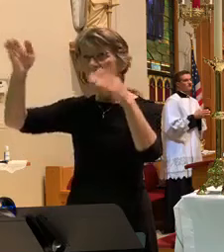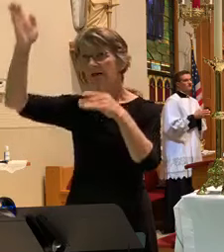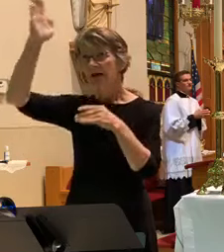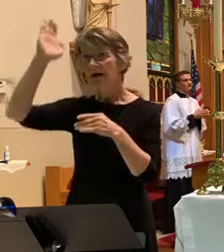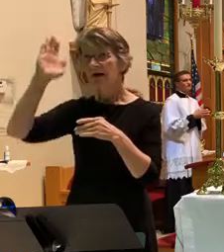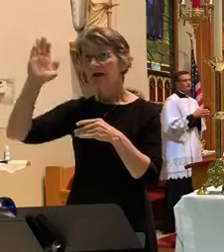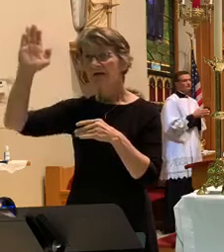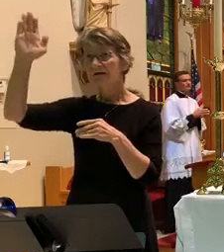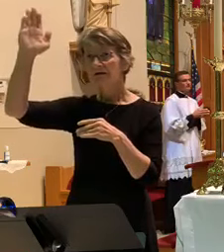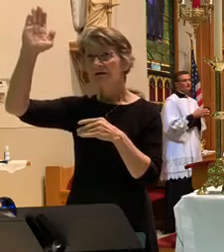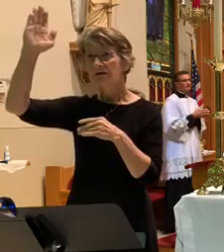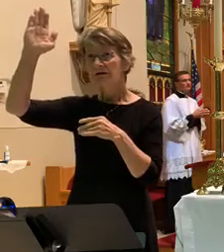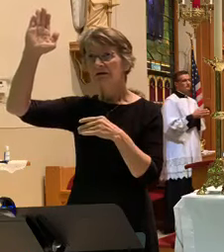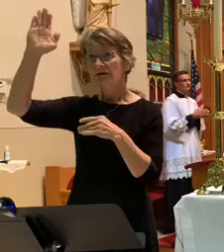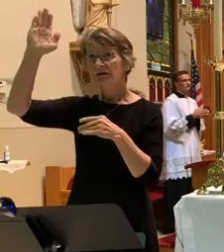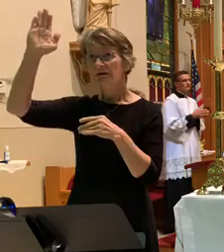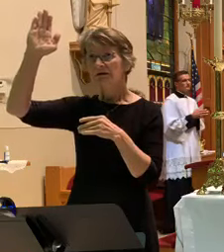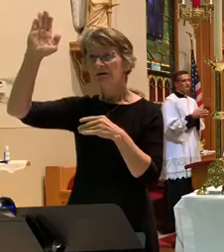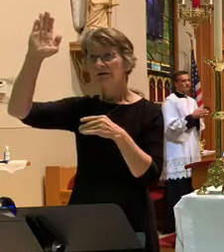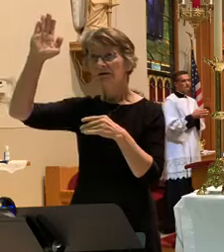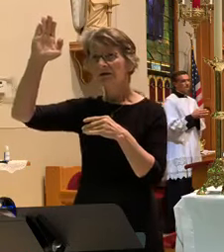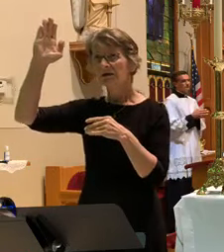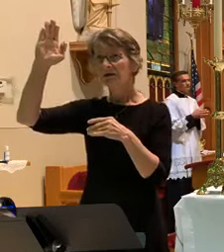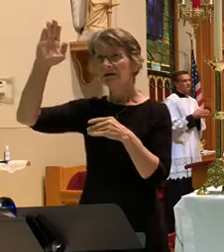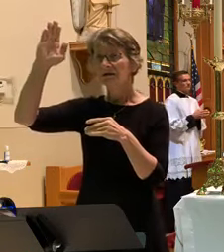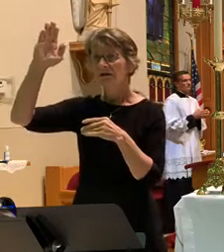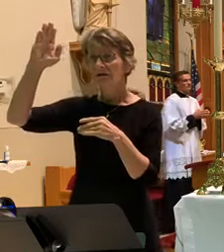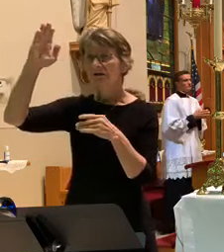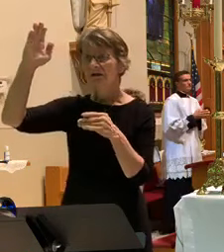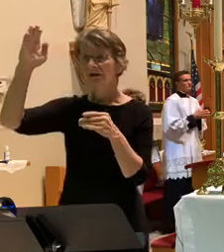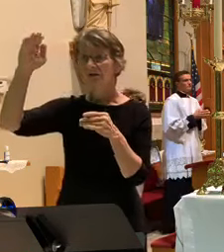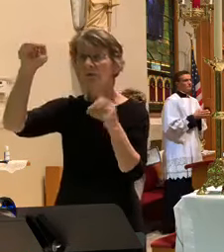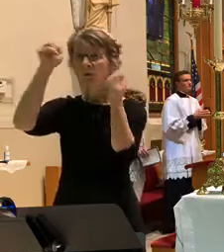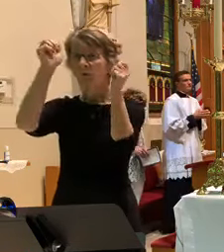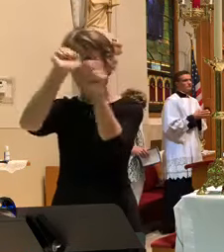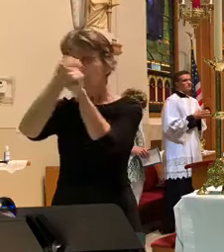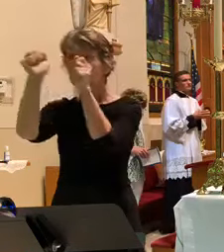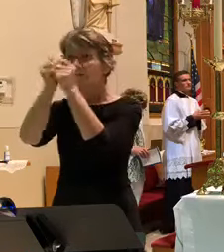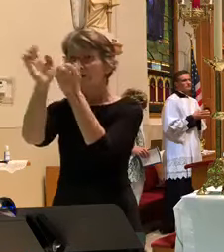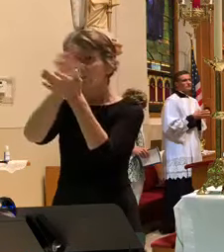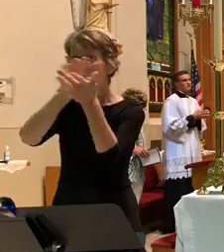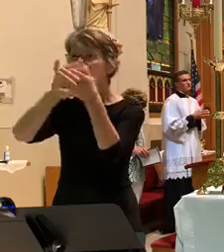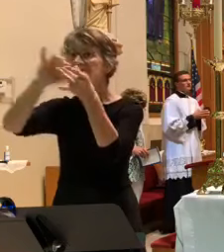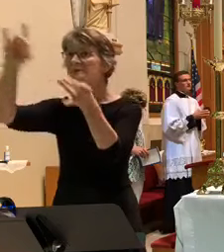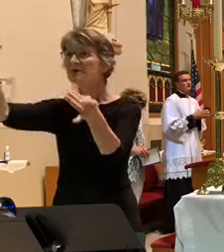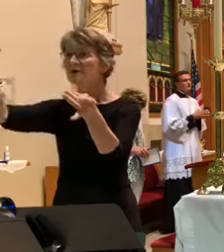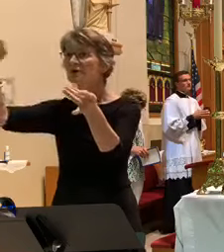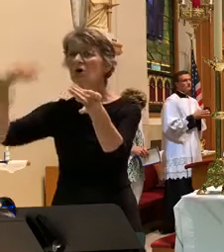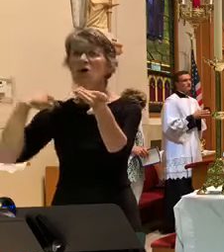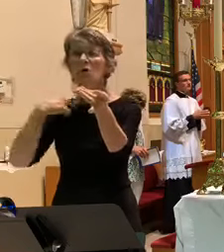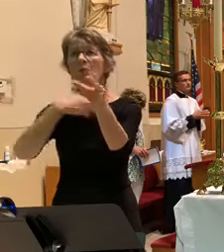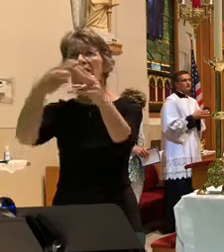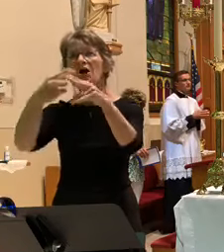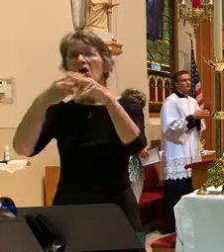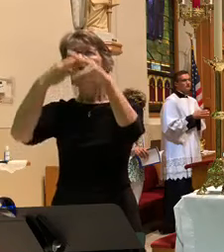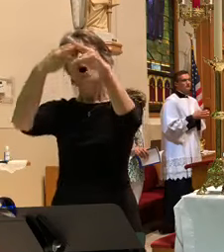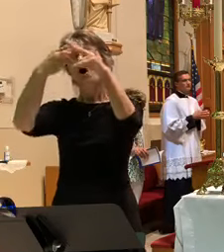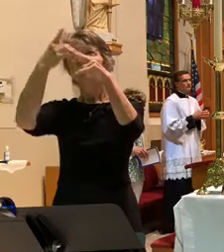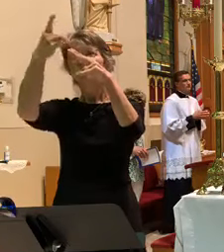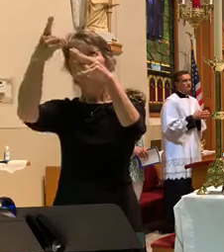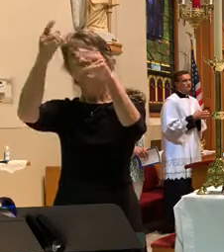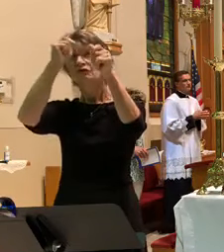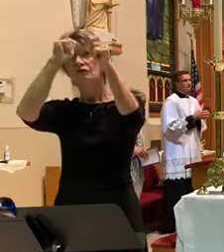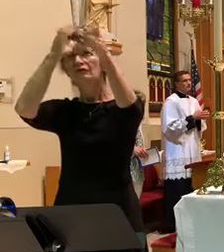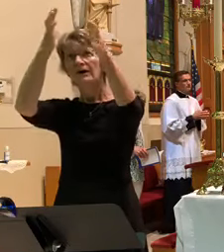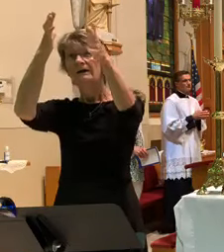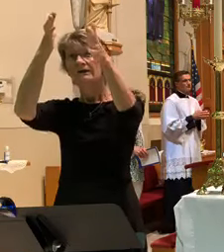other to God, whom, taught by the Holy Spirit, we dare to call our Father.